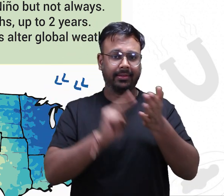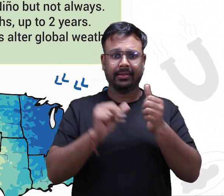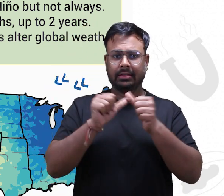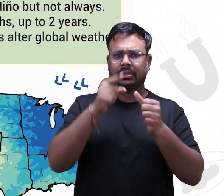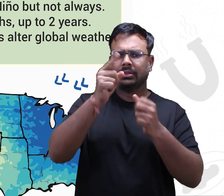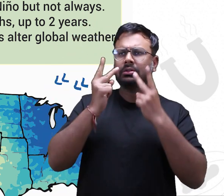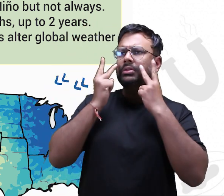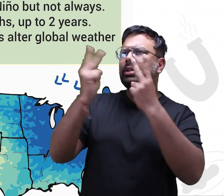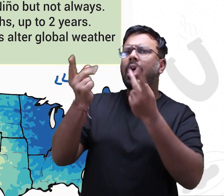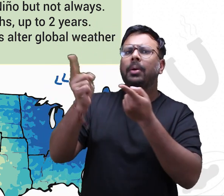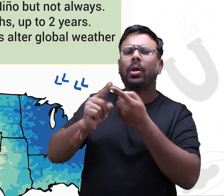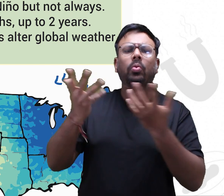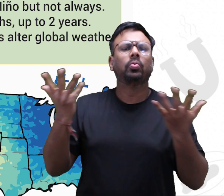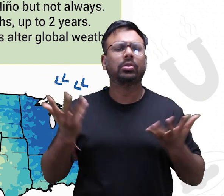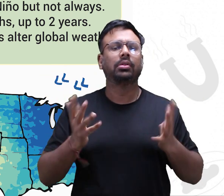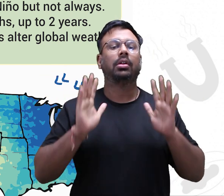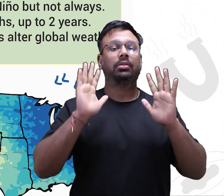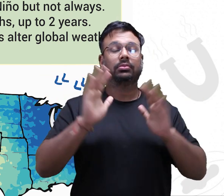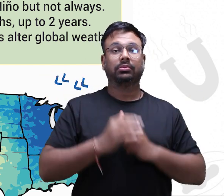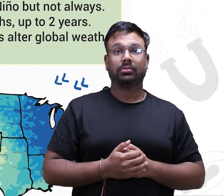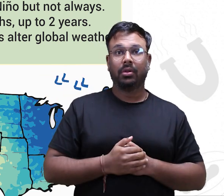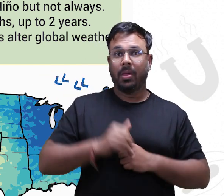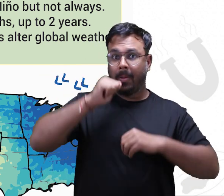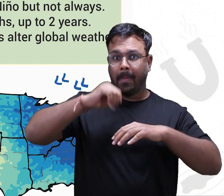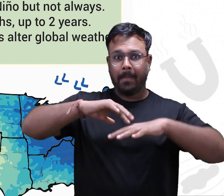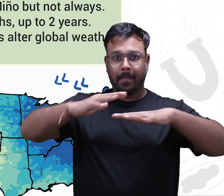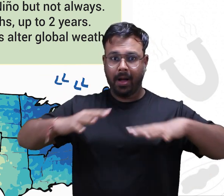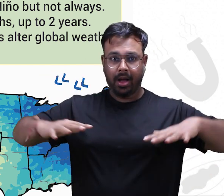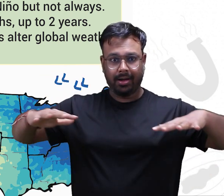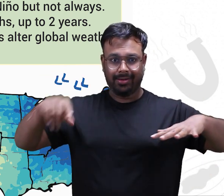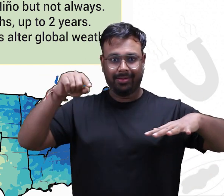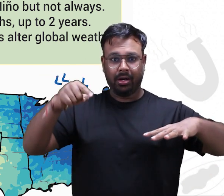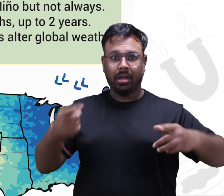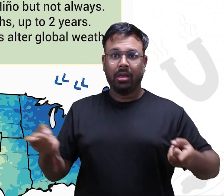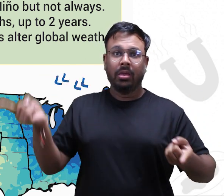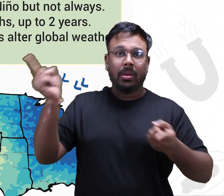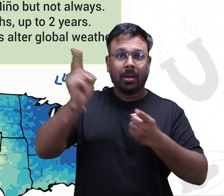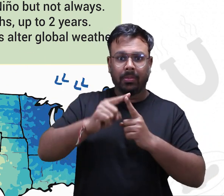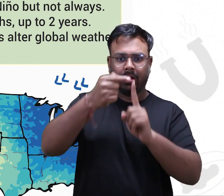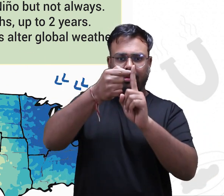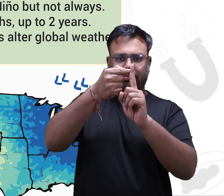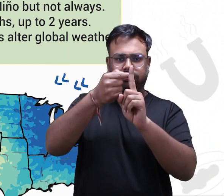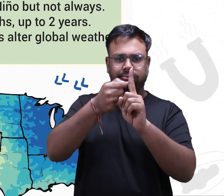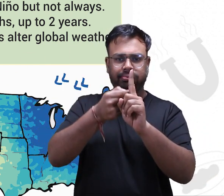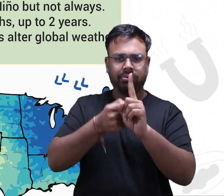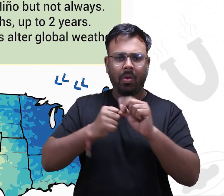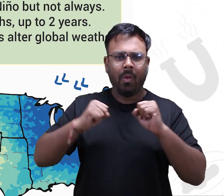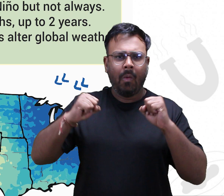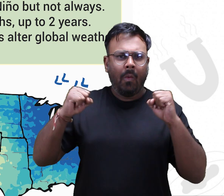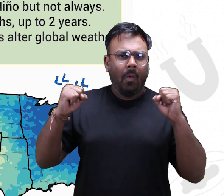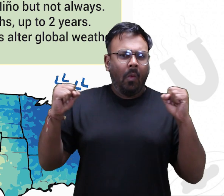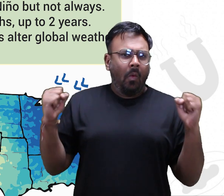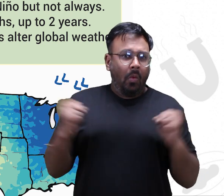Sign of La Nina: cooler than average ocean temperature in the